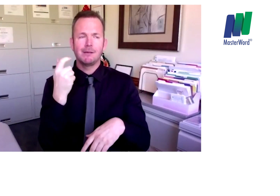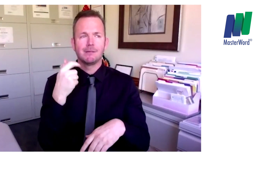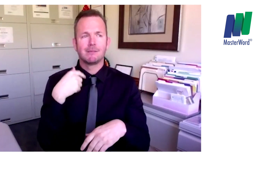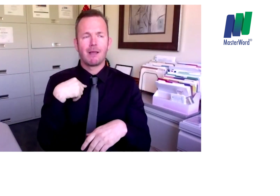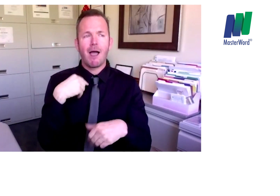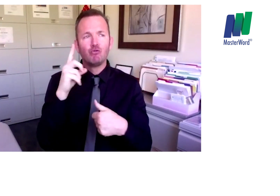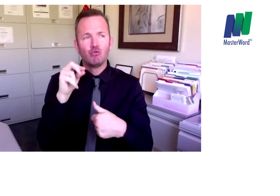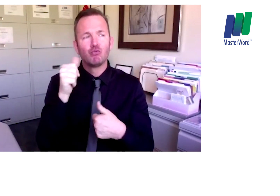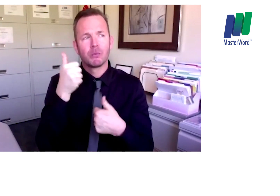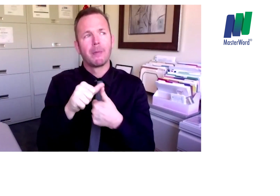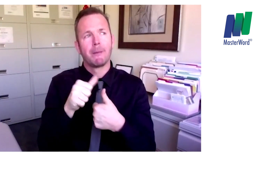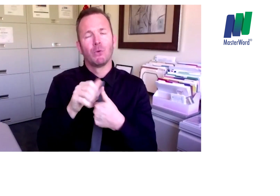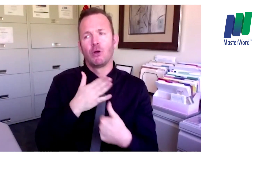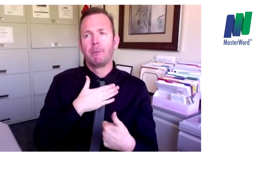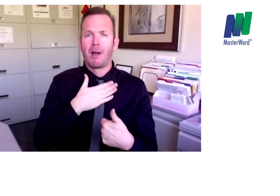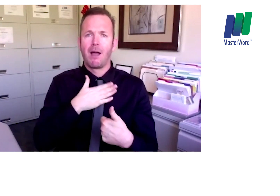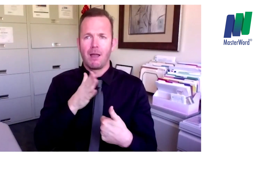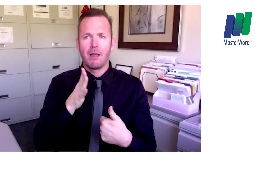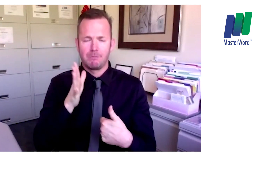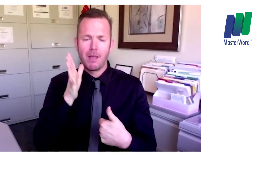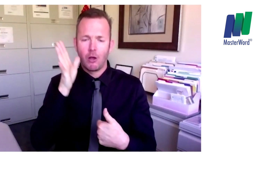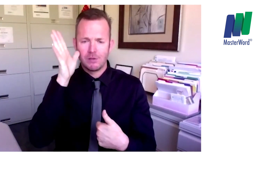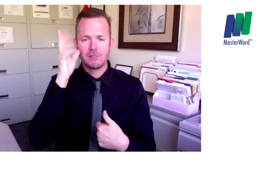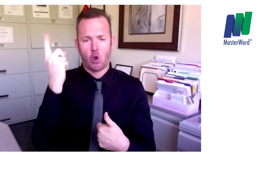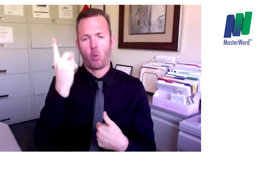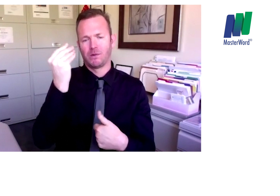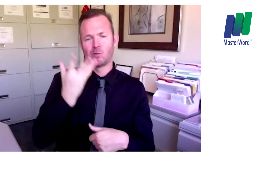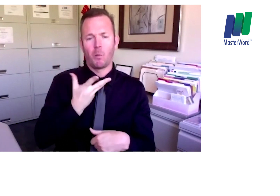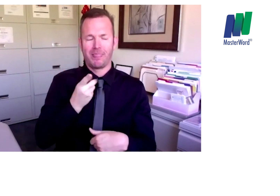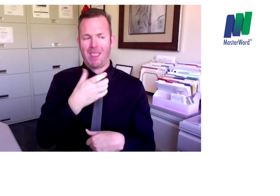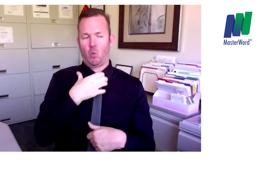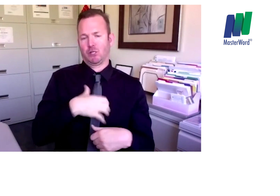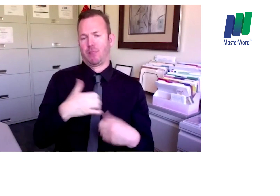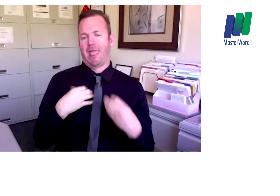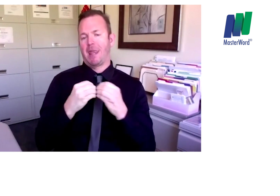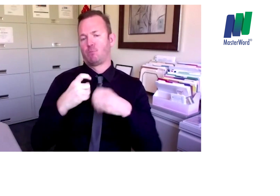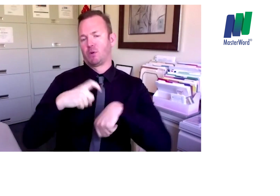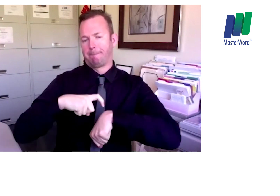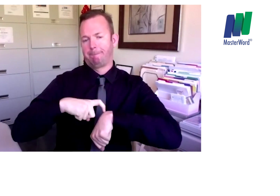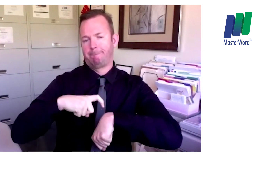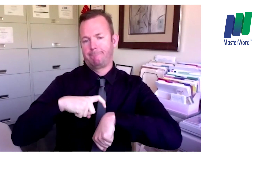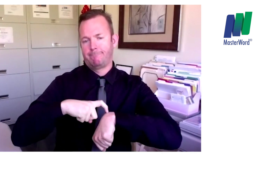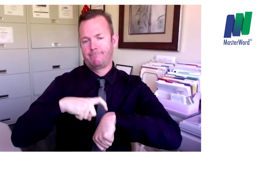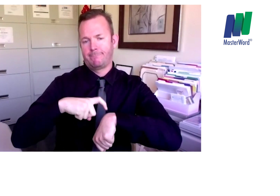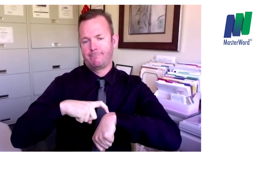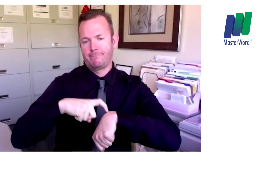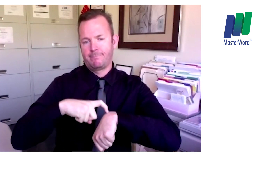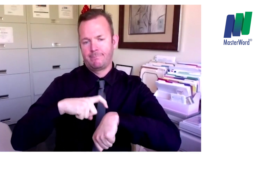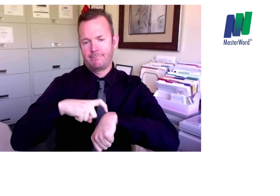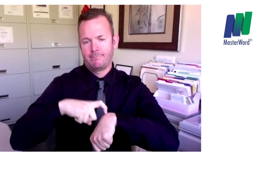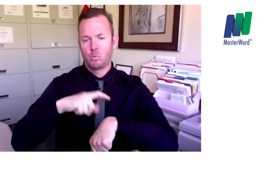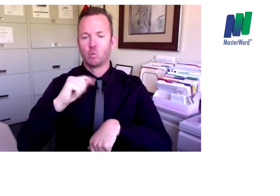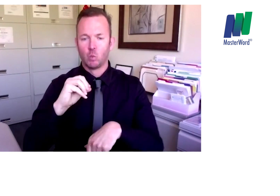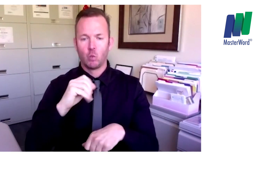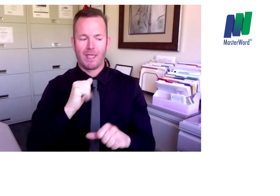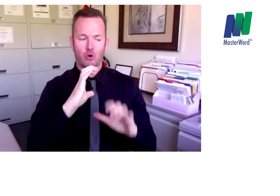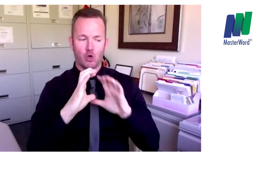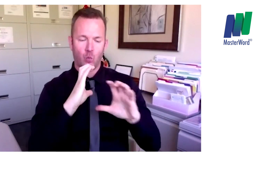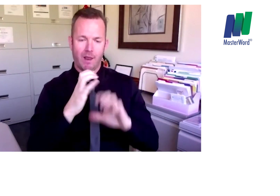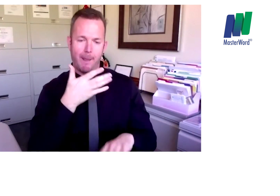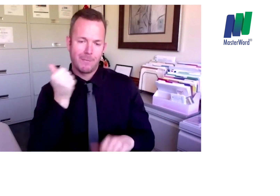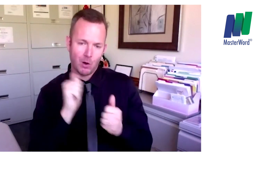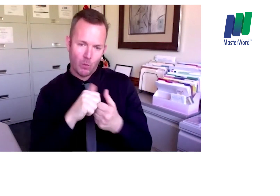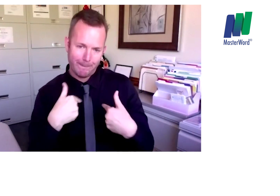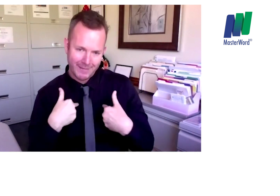to be creative in your connections. Because I do remember with my parents, they always told me they wish they had more time. Right? They wish